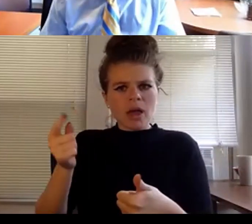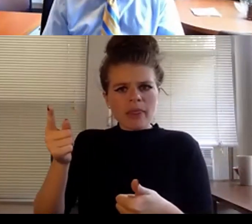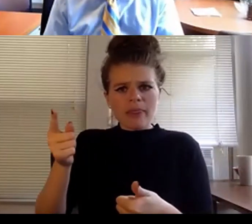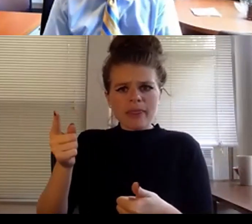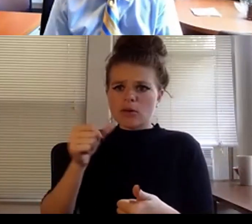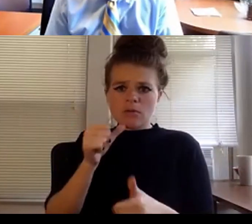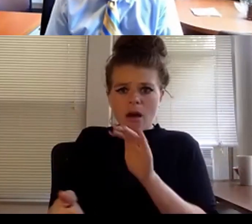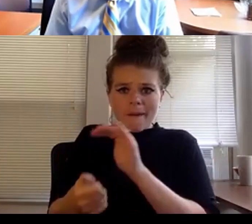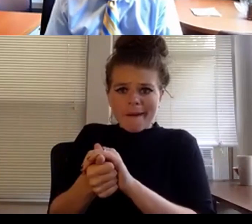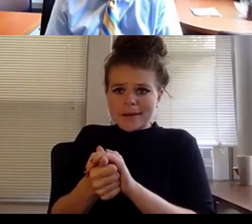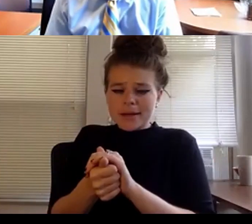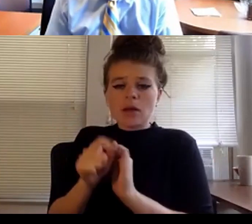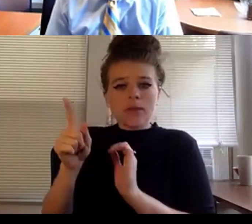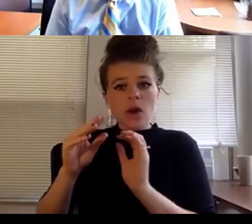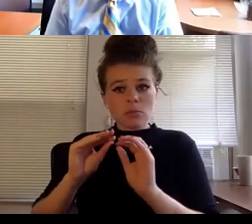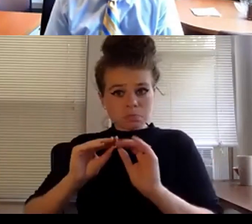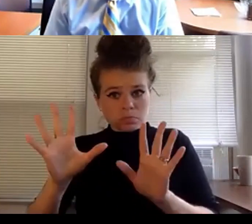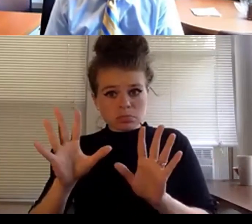hiding anything.